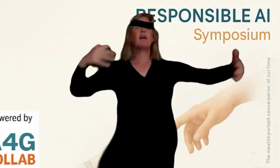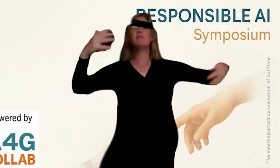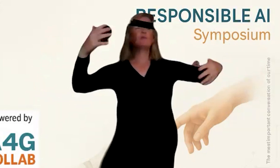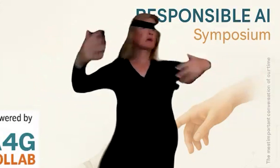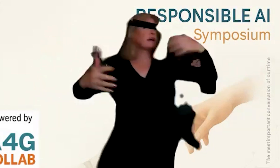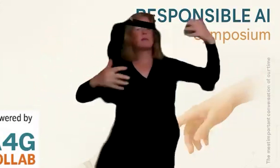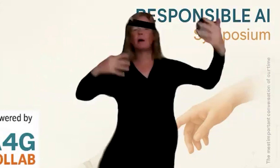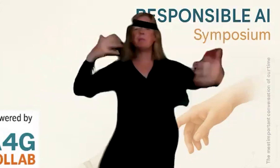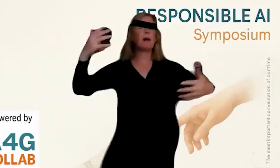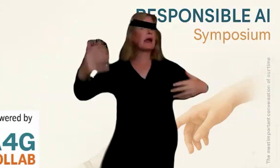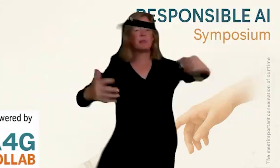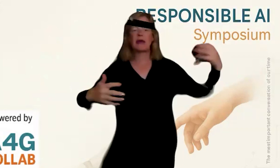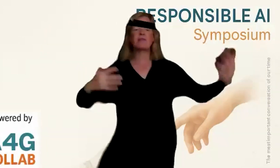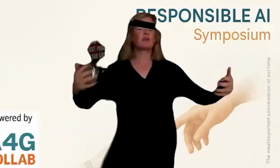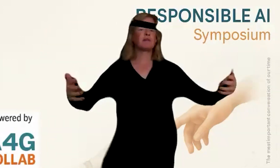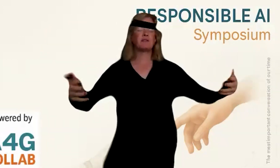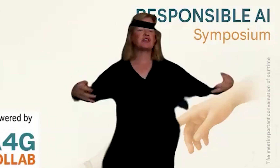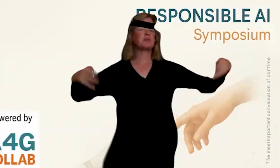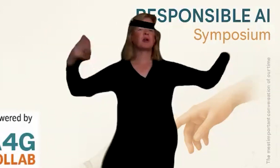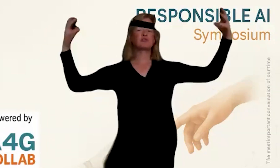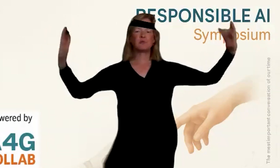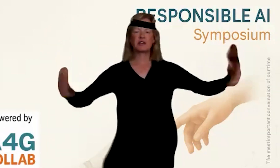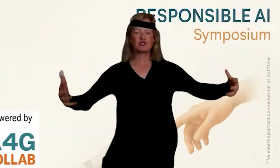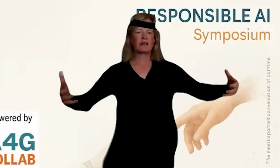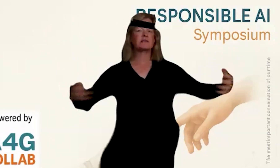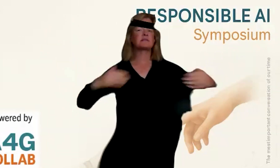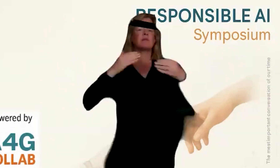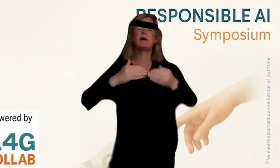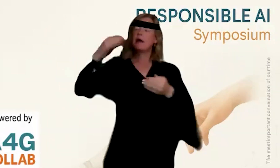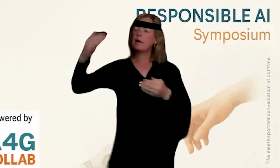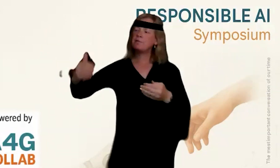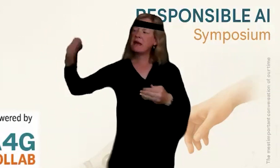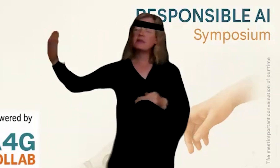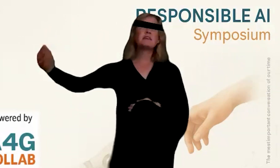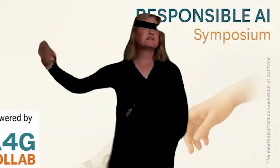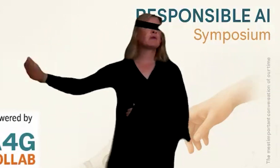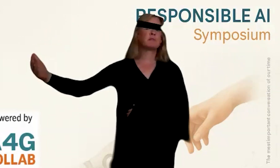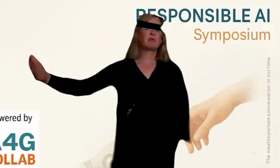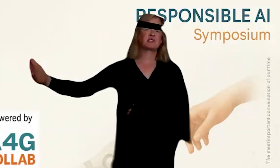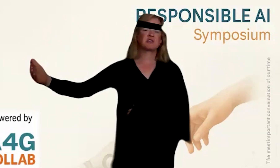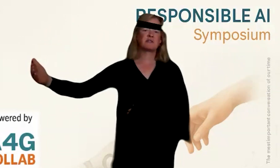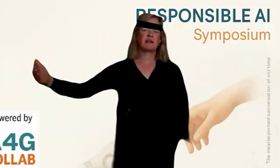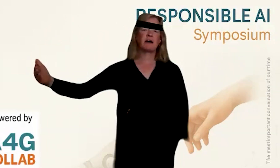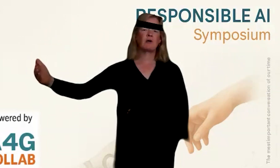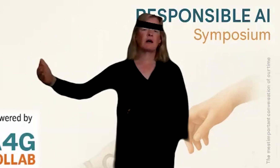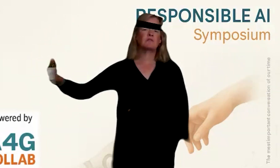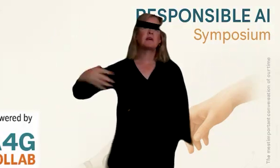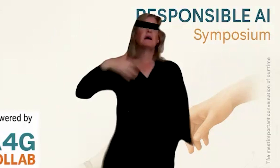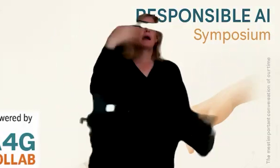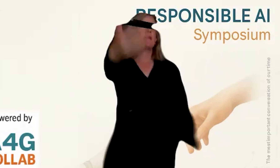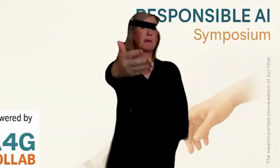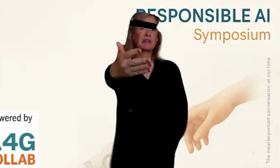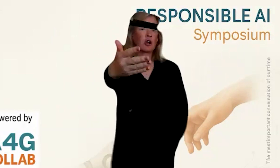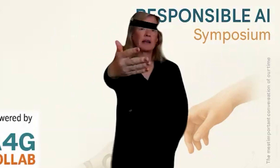set of, we're calling it a biobehavioral foundation model. So we can train this up and make these forward predictions of life